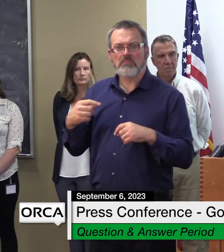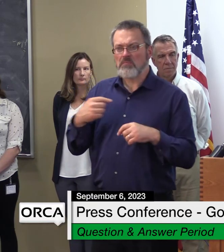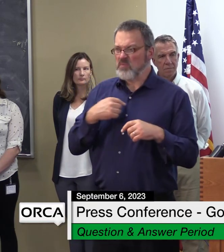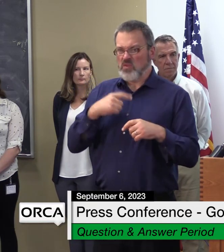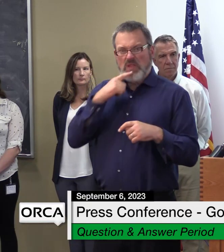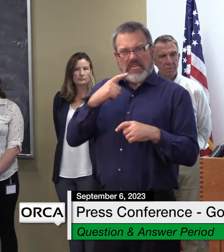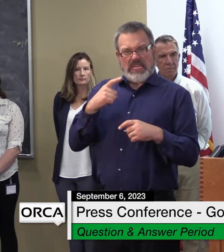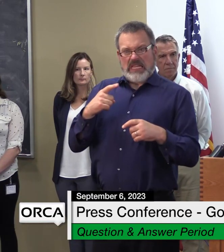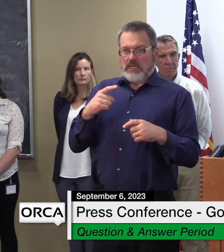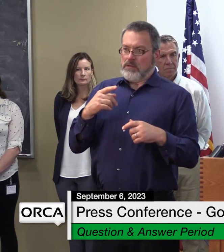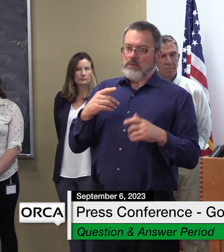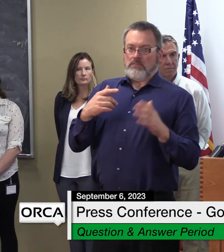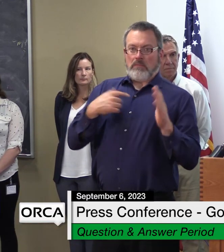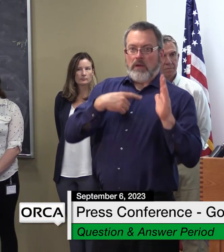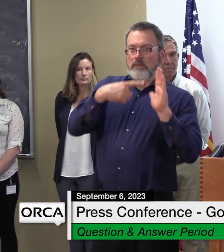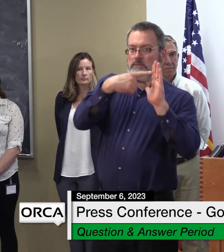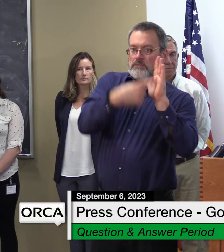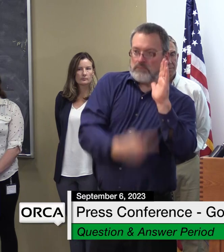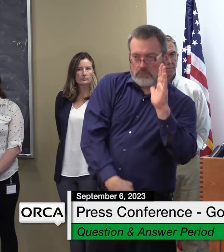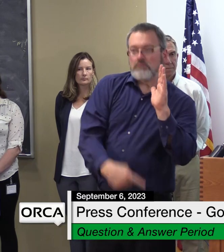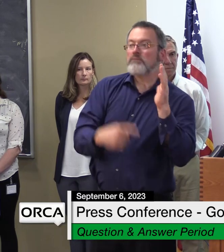services for standing that up so quickly for us.